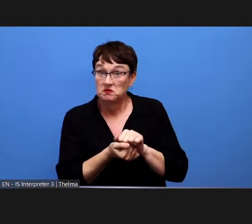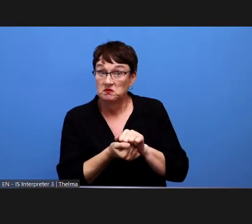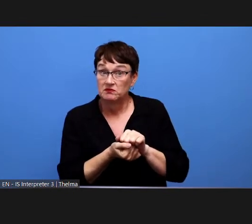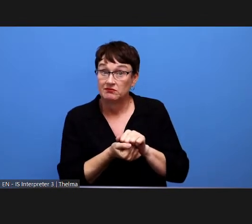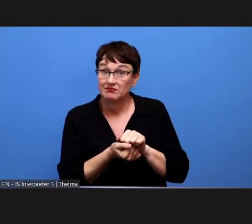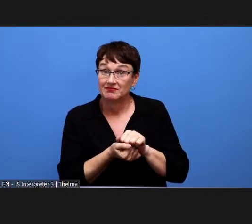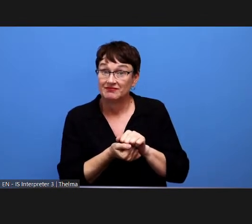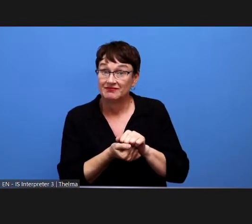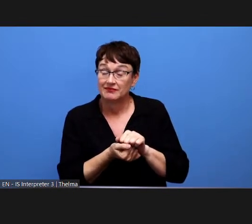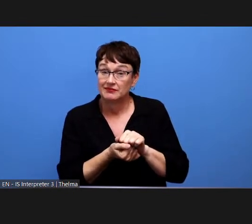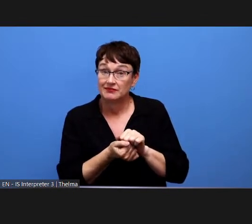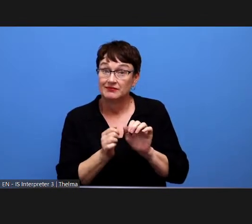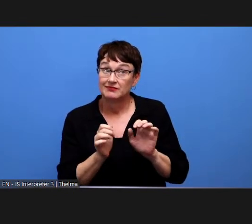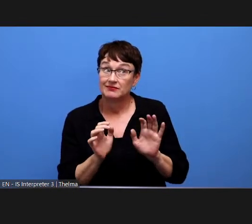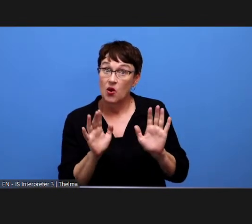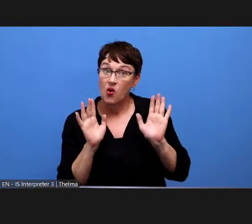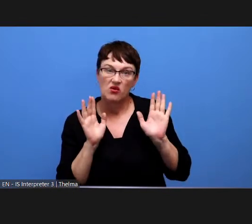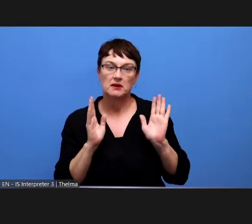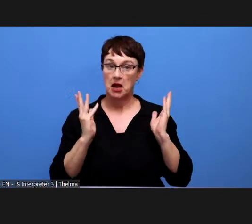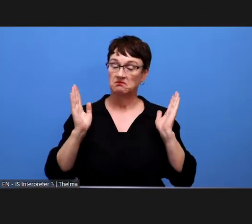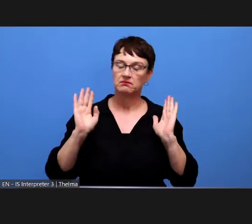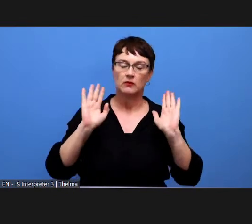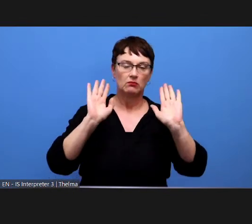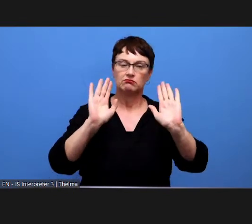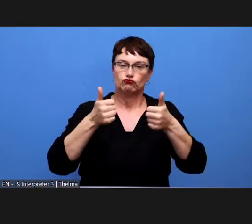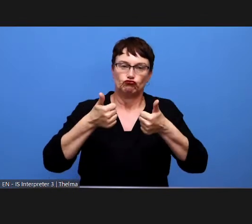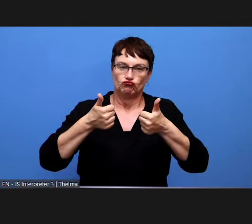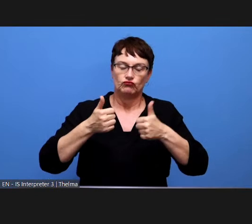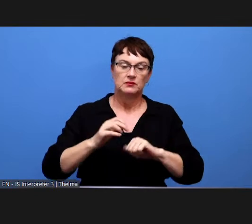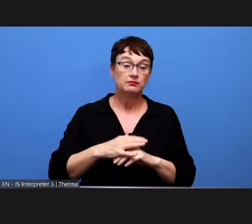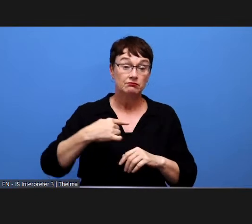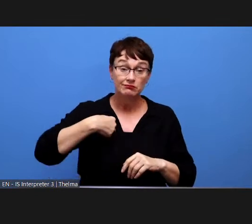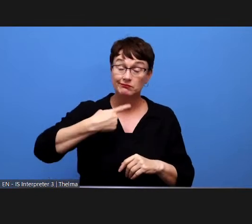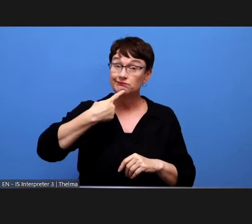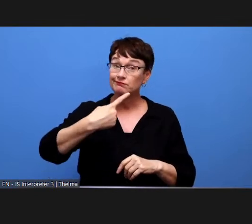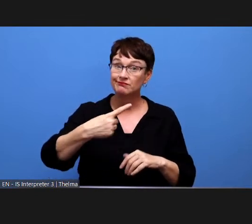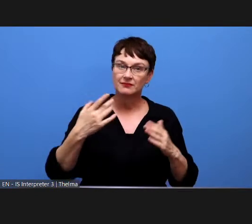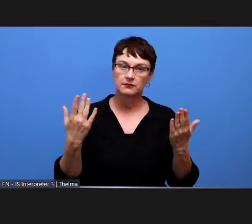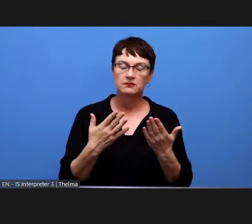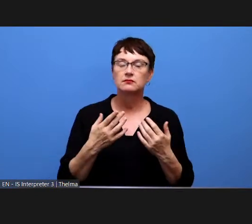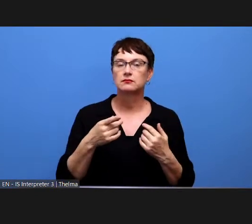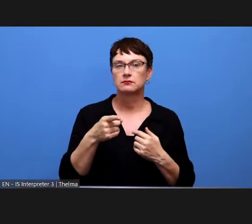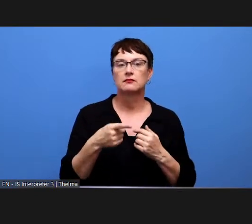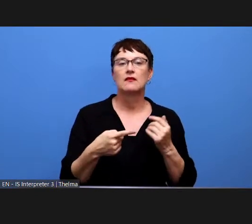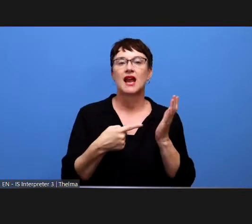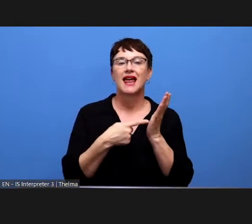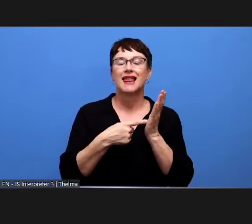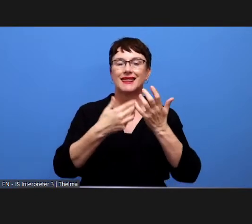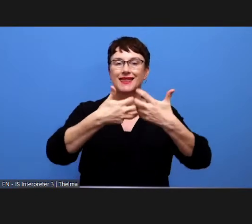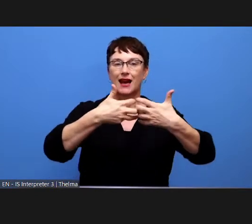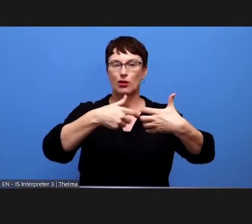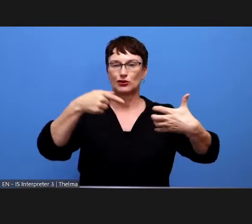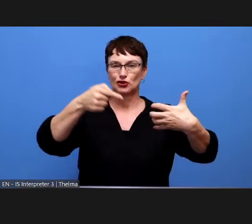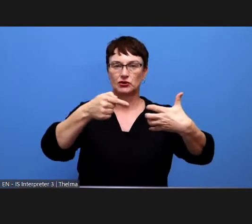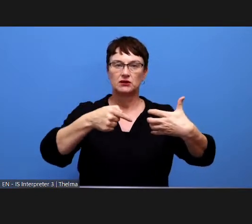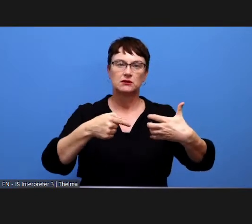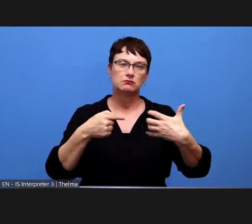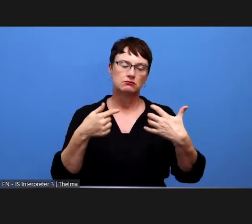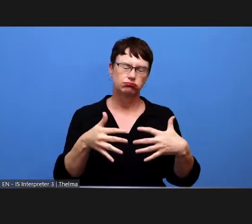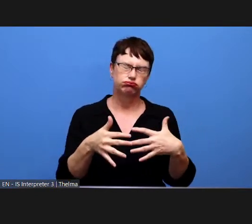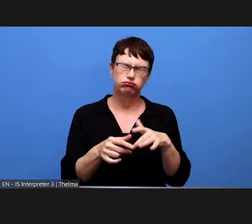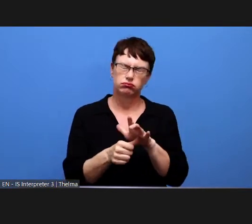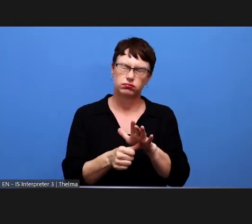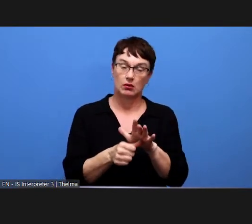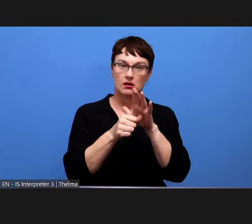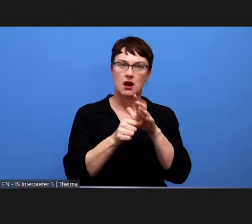so we said that the use of technology innovation is very important for the access and management of, as well as